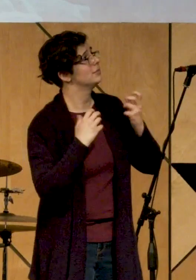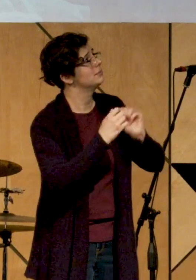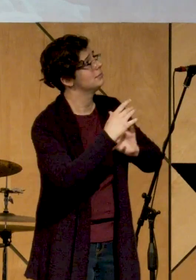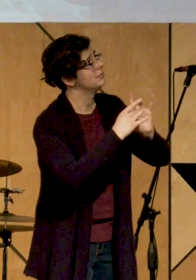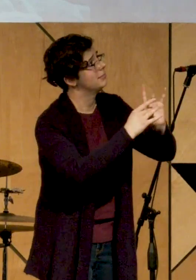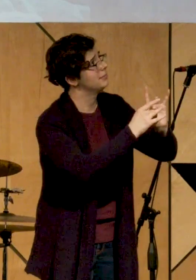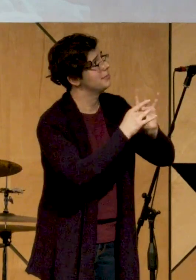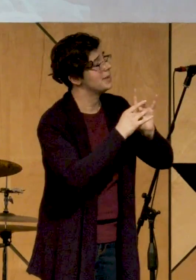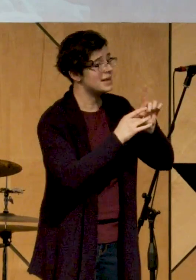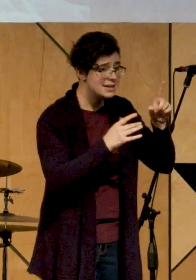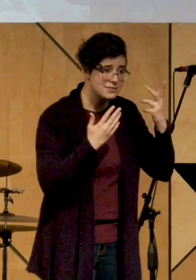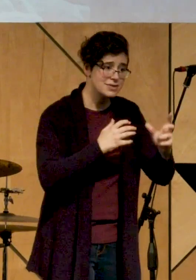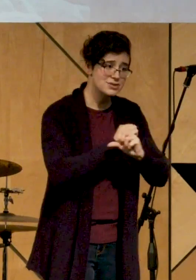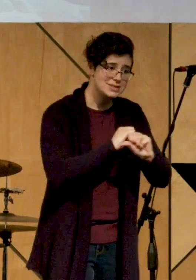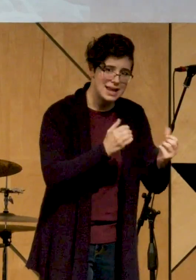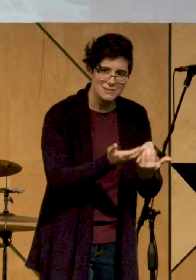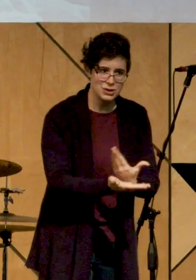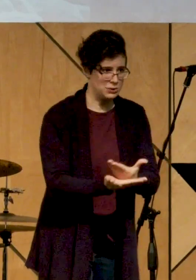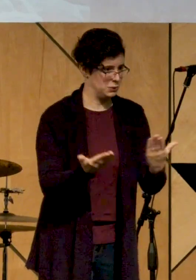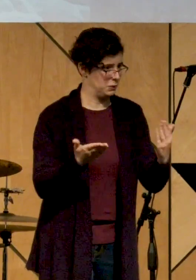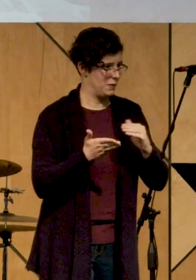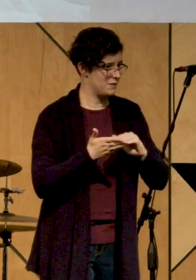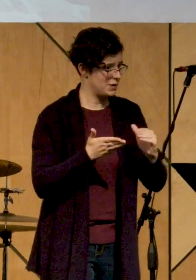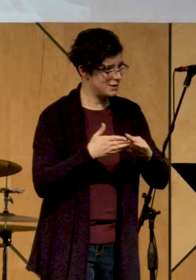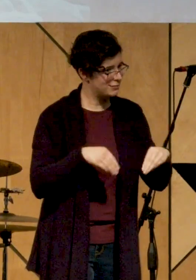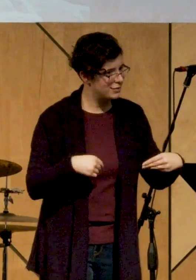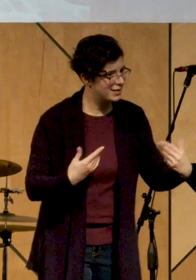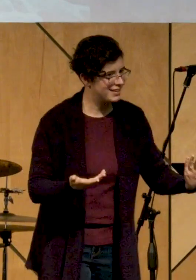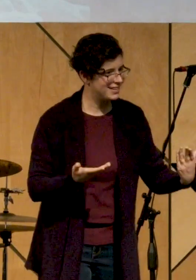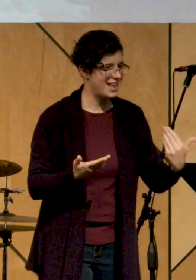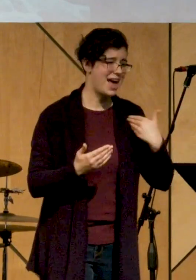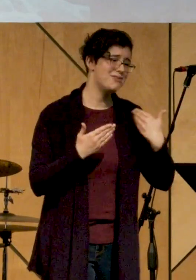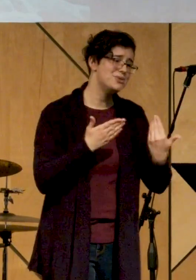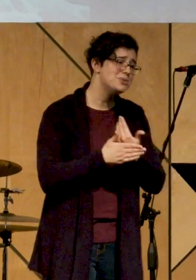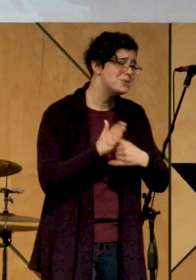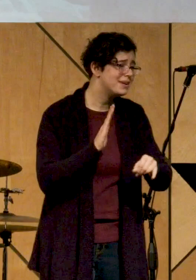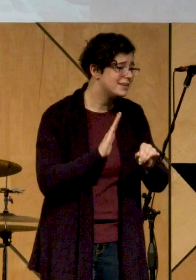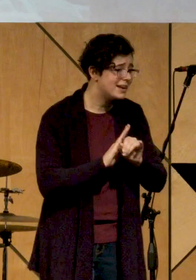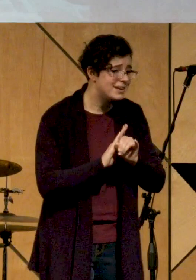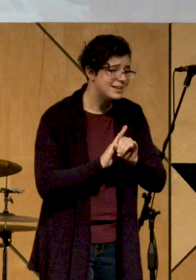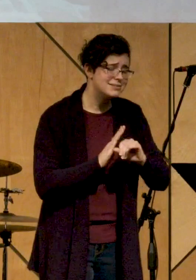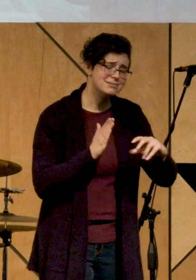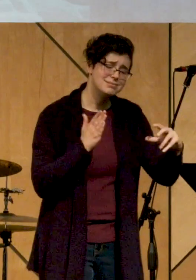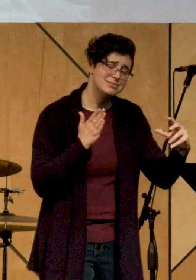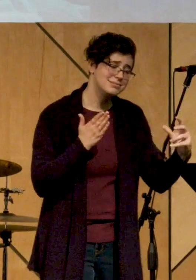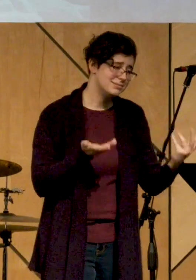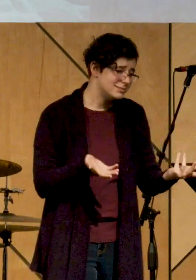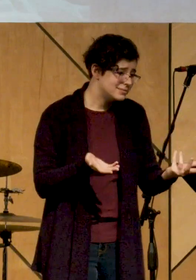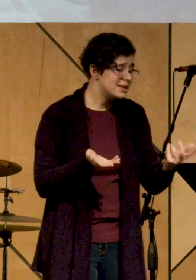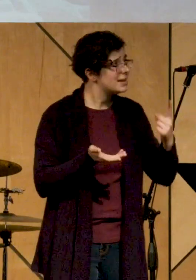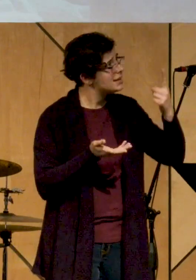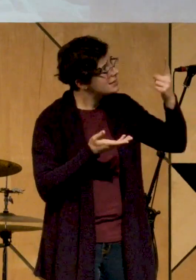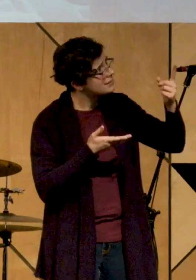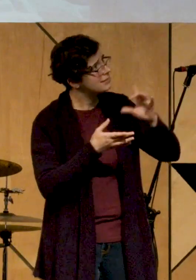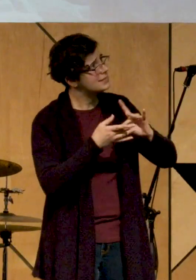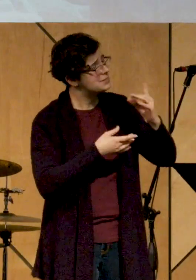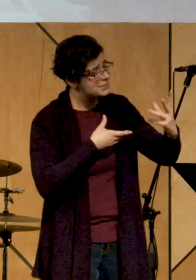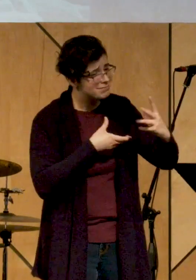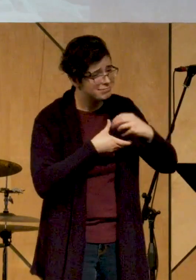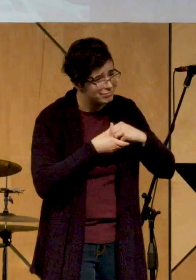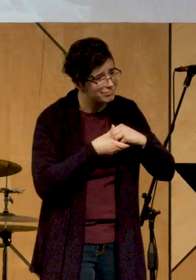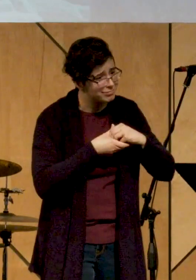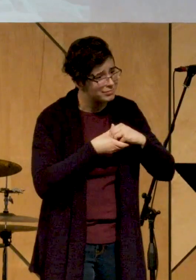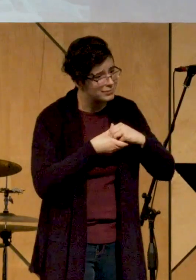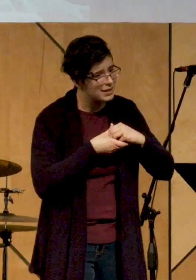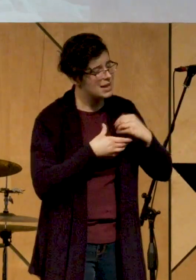you, forgiven you, given you a new identity, taken up residence in you, making you